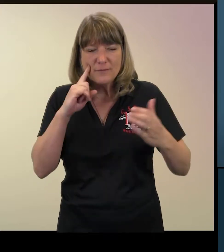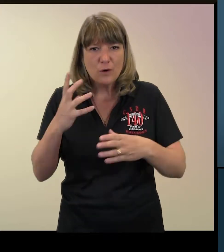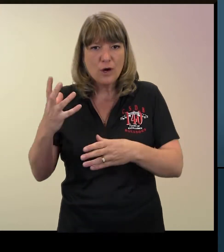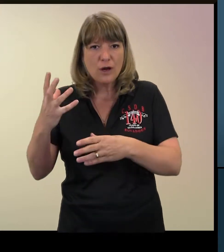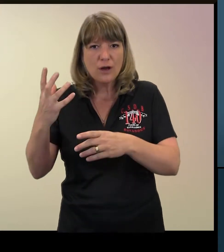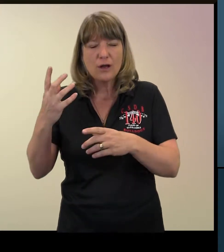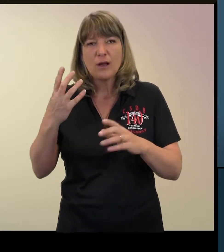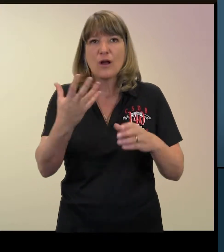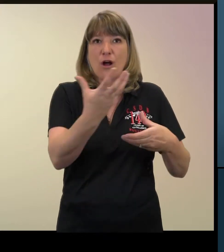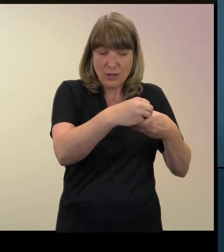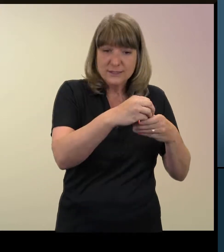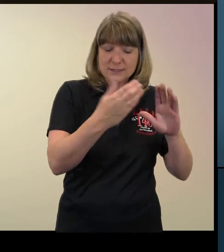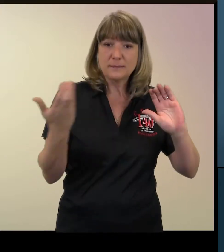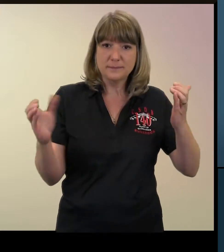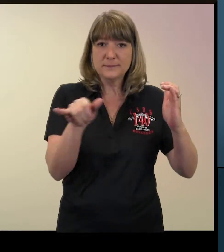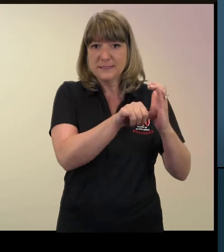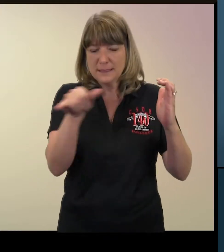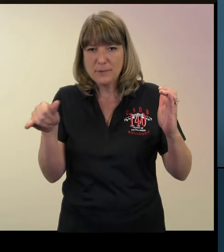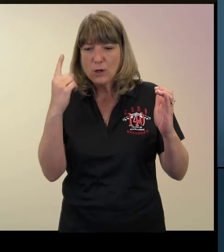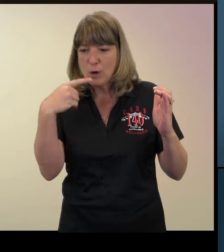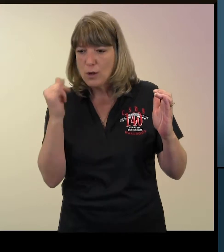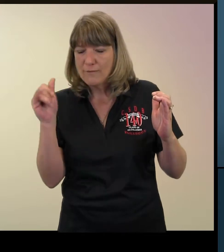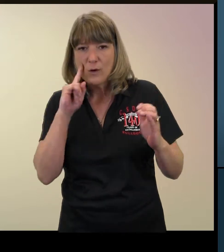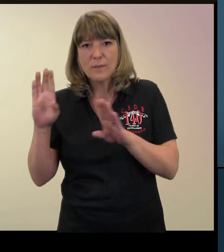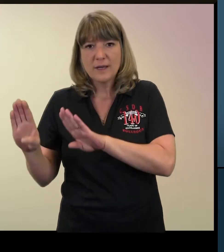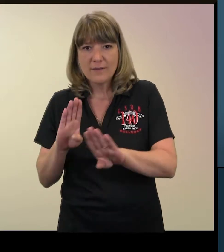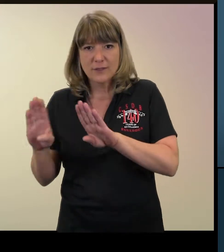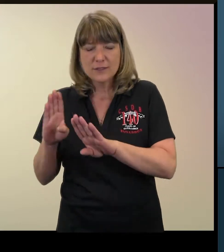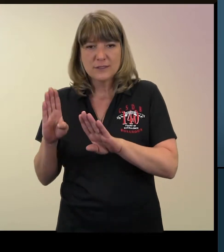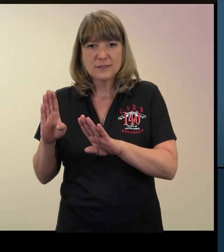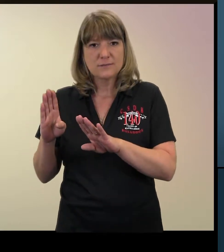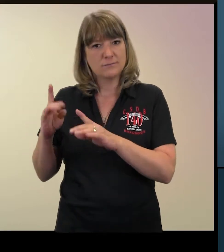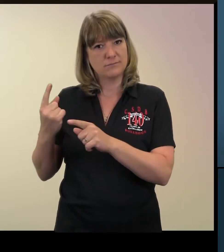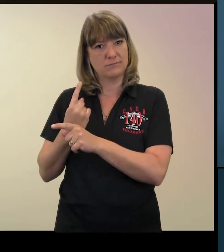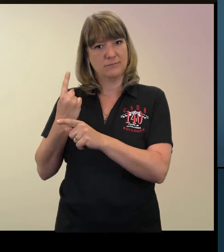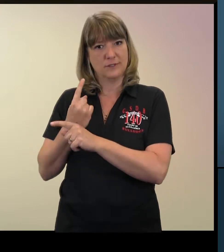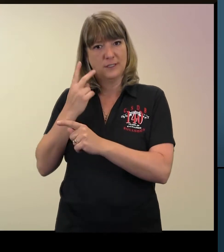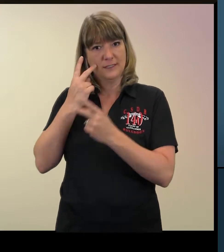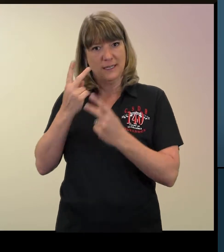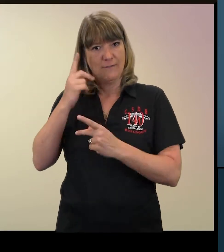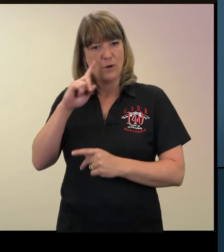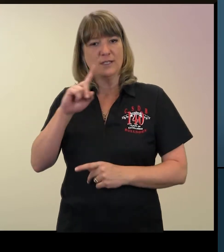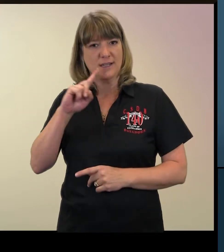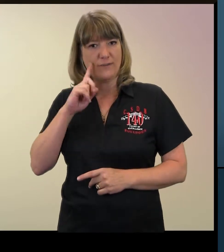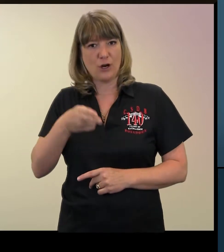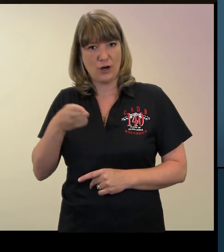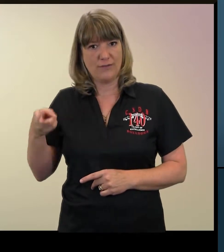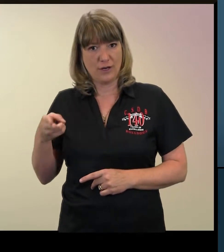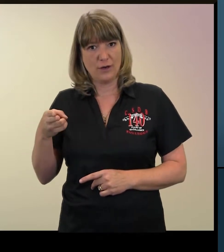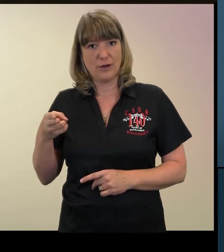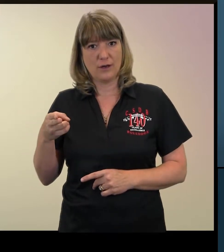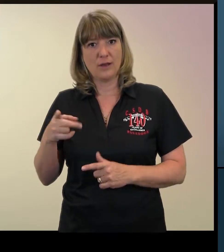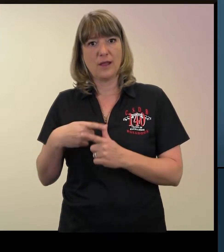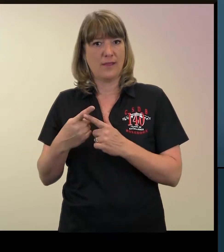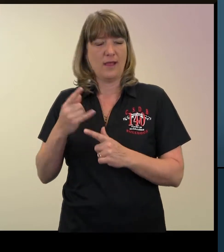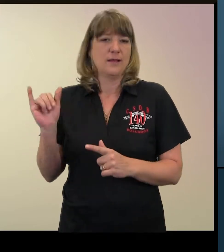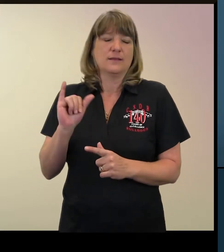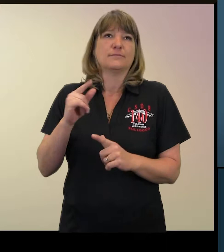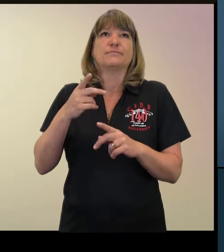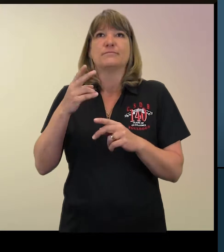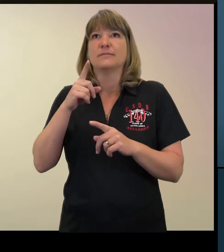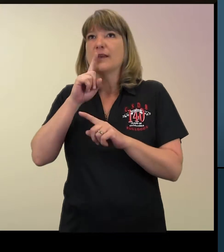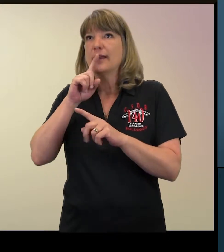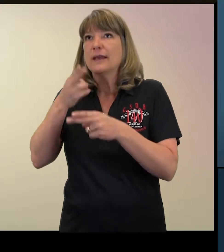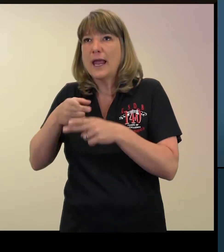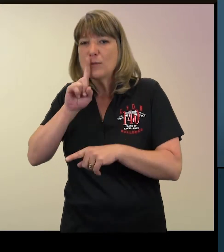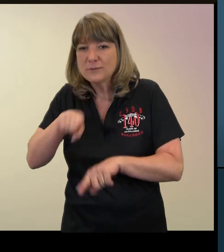might look similar to behaviors that we might typically see in children who are deaf and hard of hearing, like not responding to their name or having a